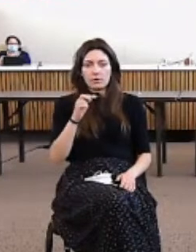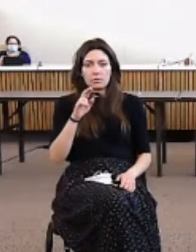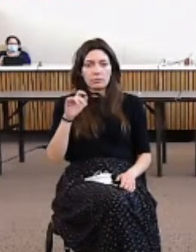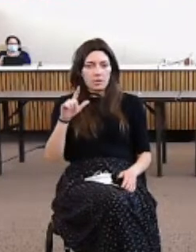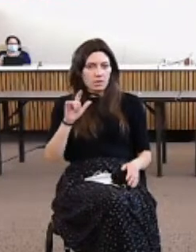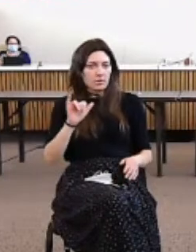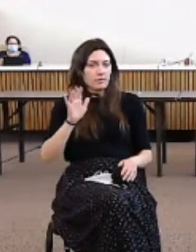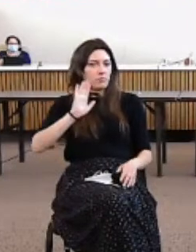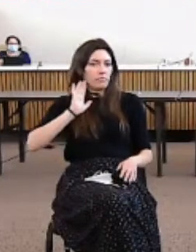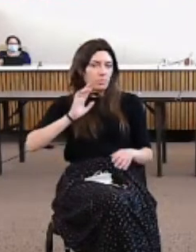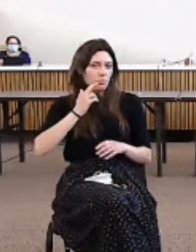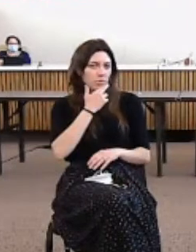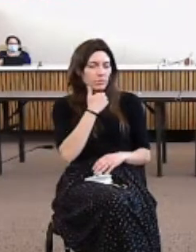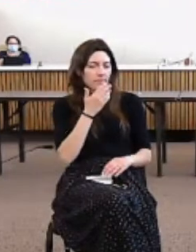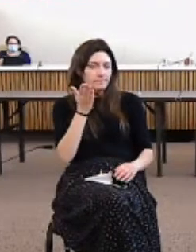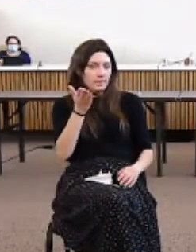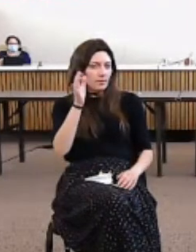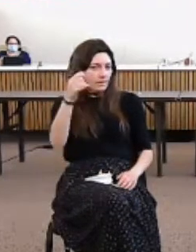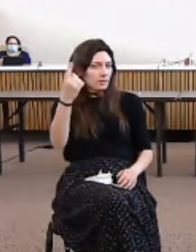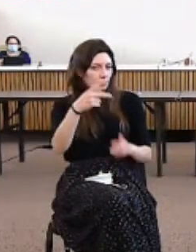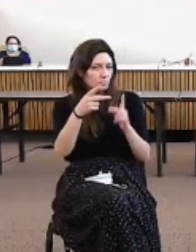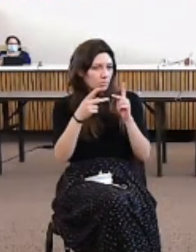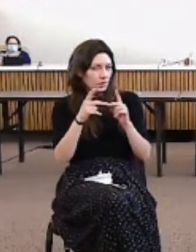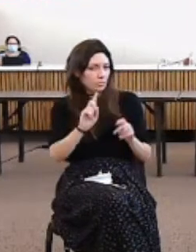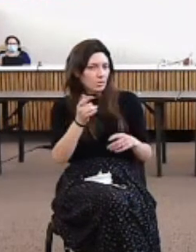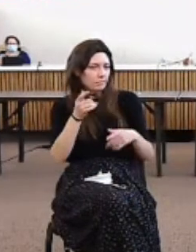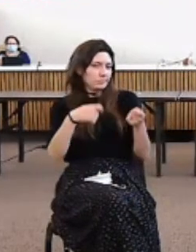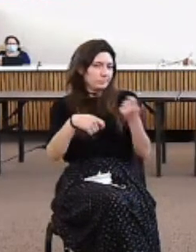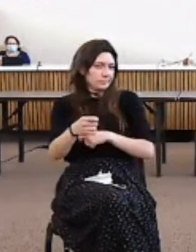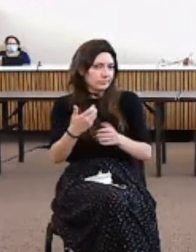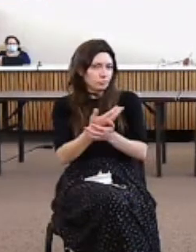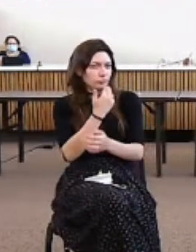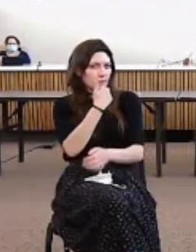That's correct. Yes. My apologies. No problem.